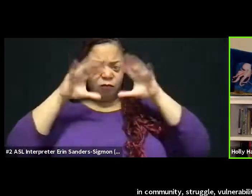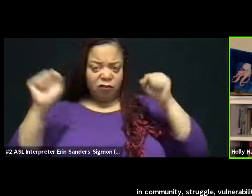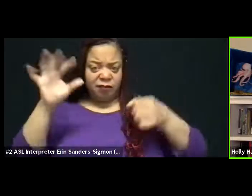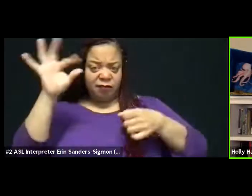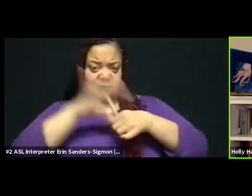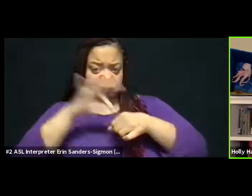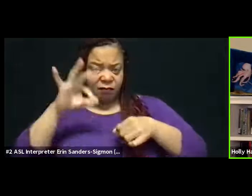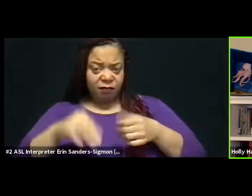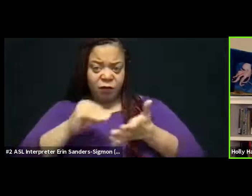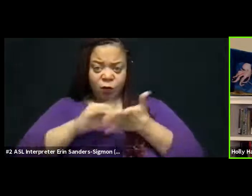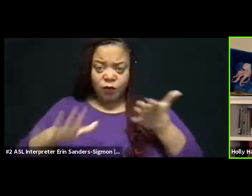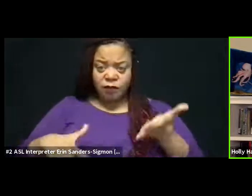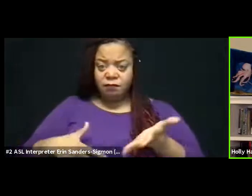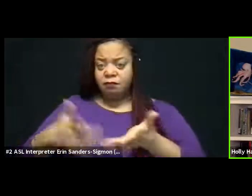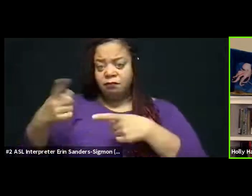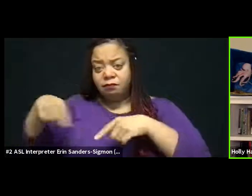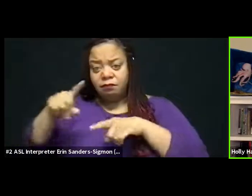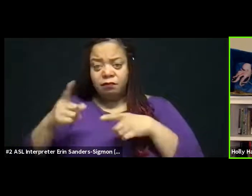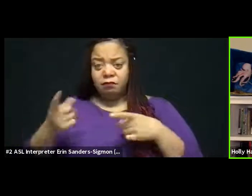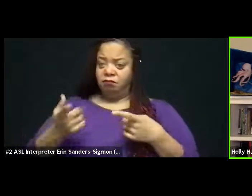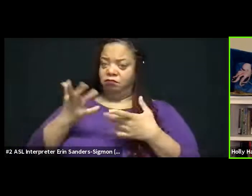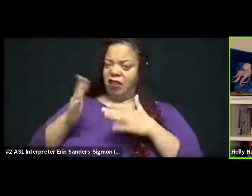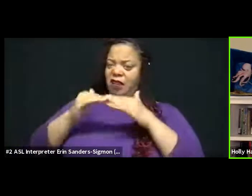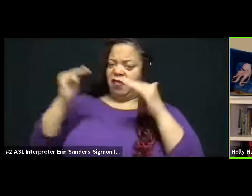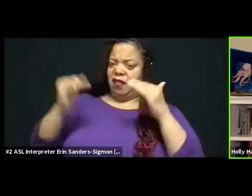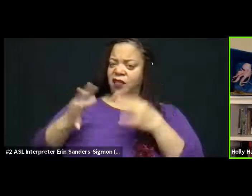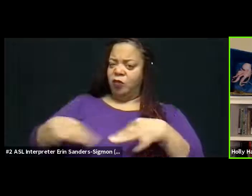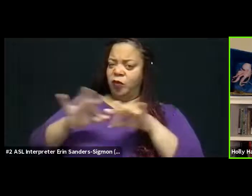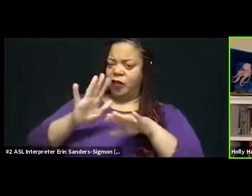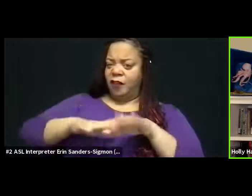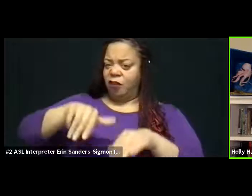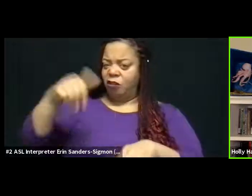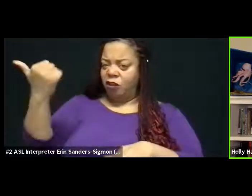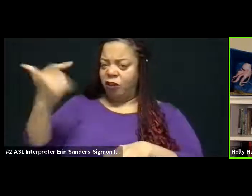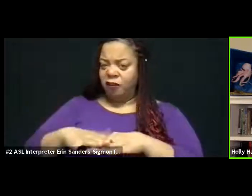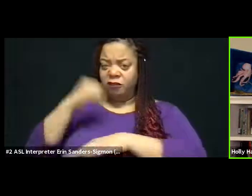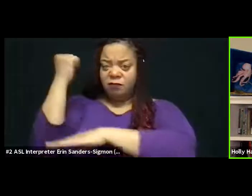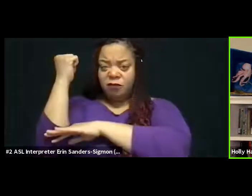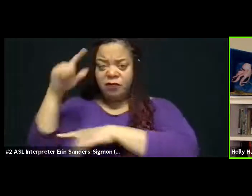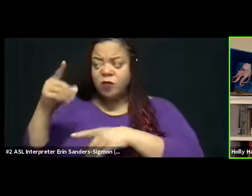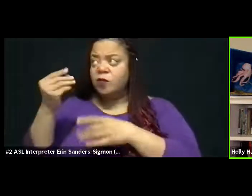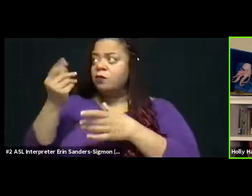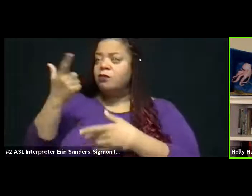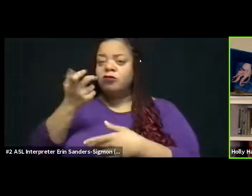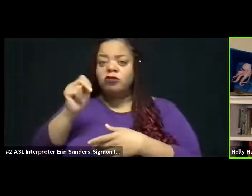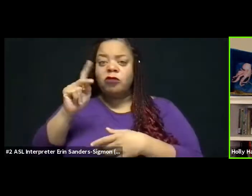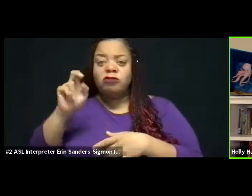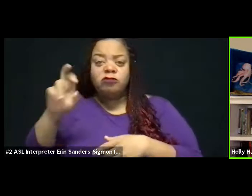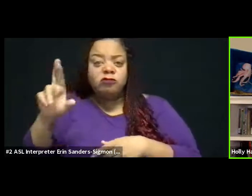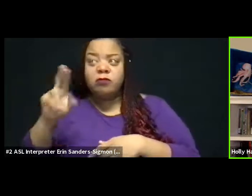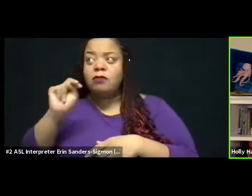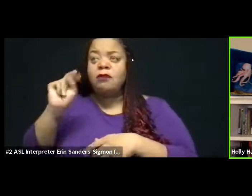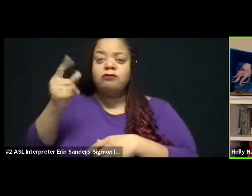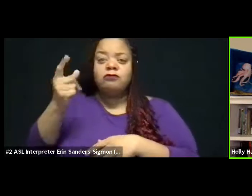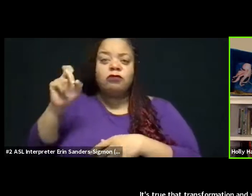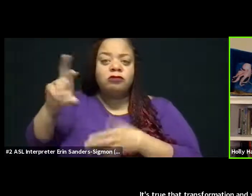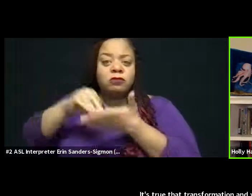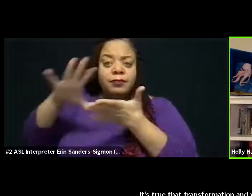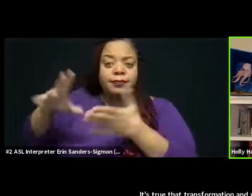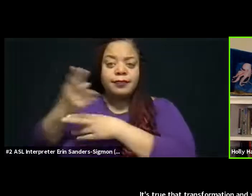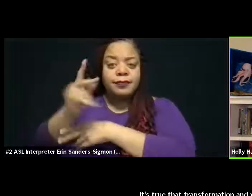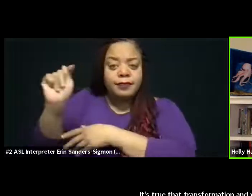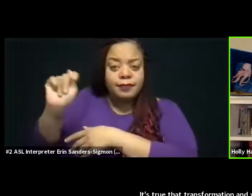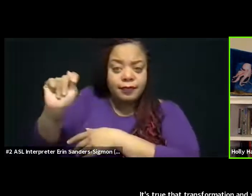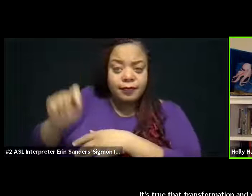than others. Or when a Confederate monument was toppled steps away from our schools, only to have reports of a